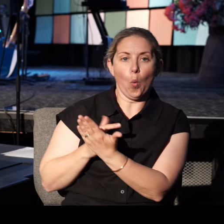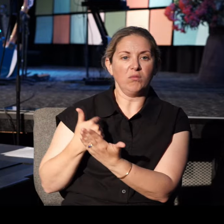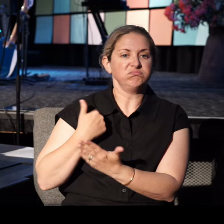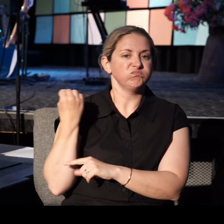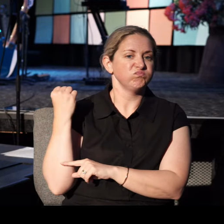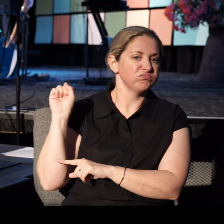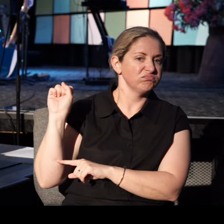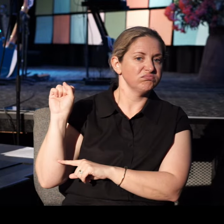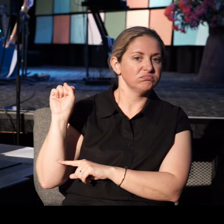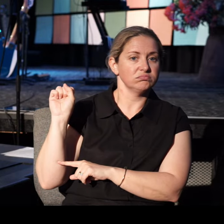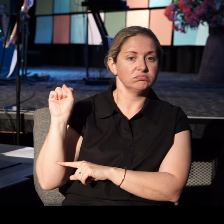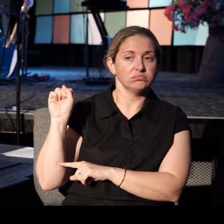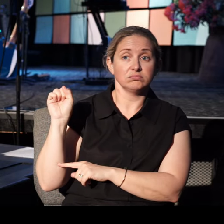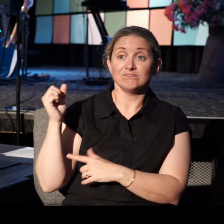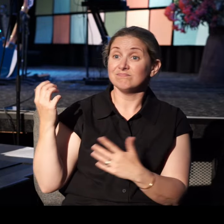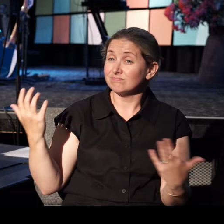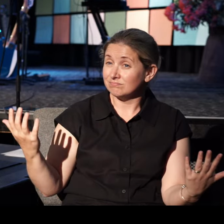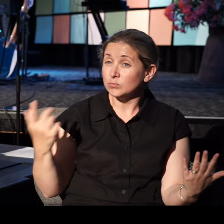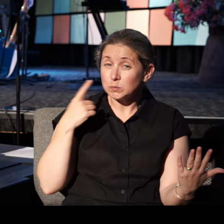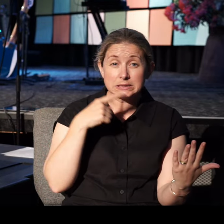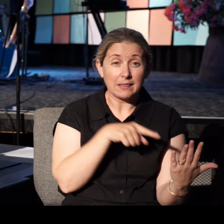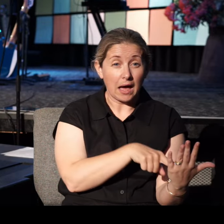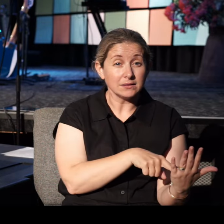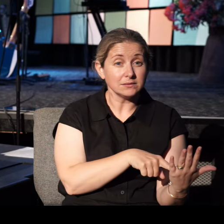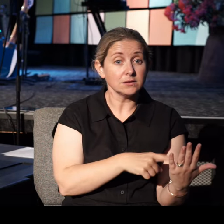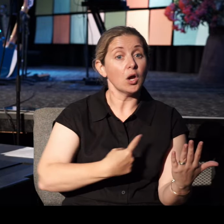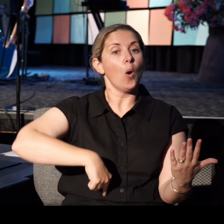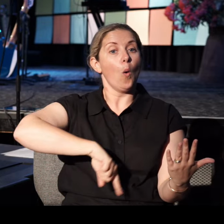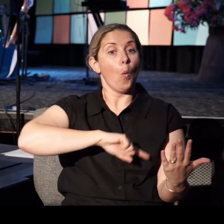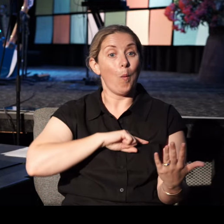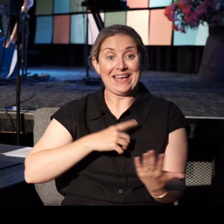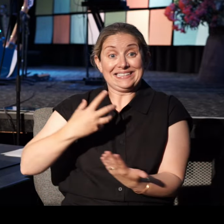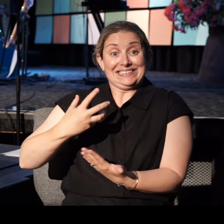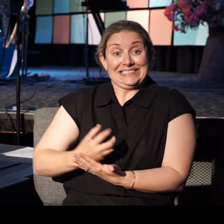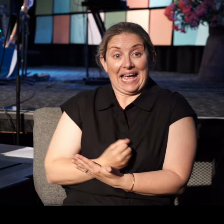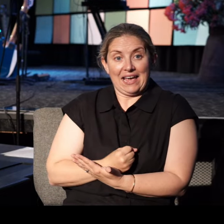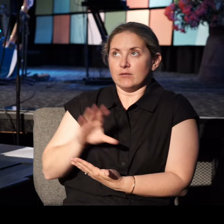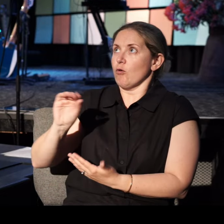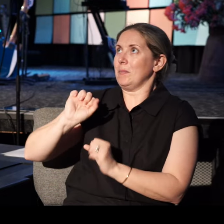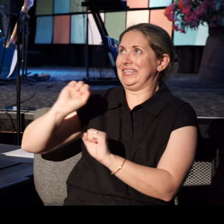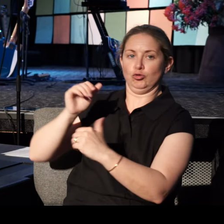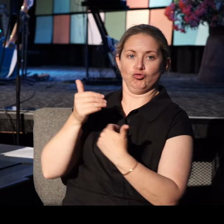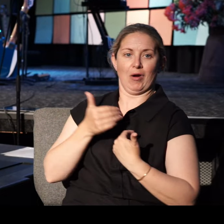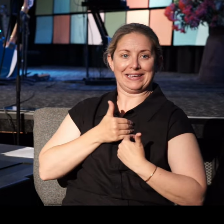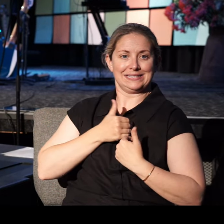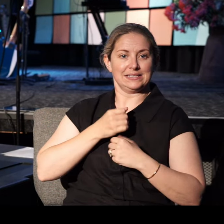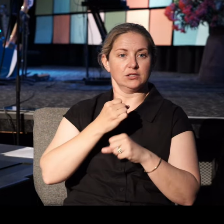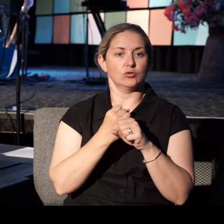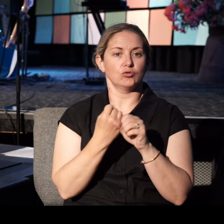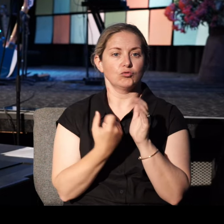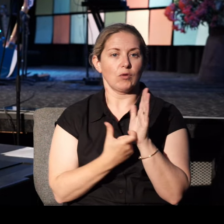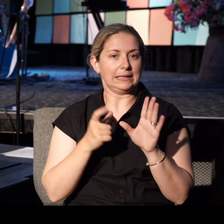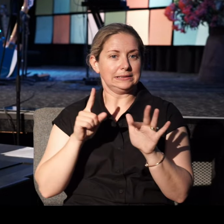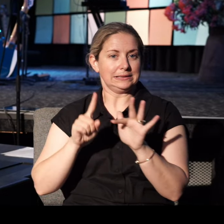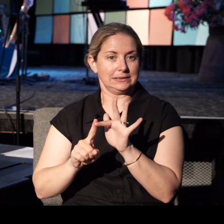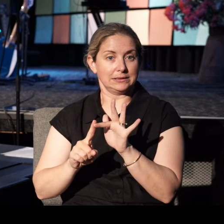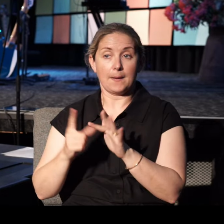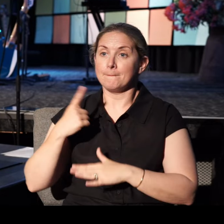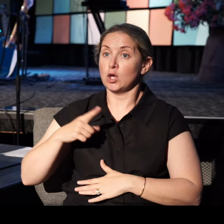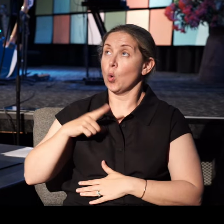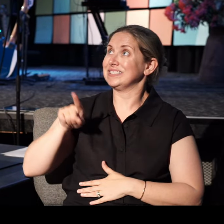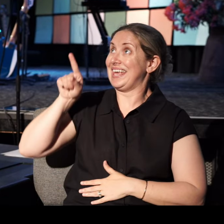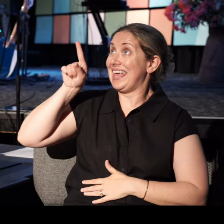We are saved by grace, the gift of grace, the granting of forgiveness, not because we're good, but because he's gracious,